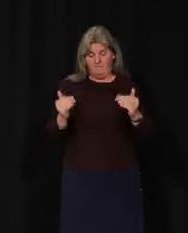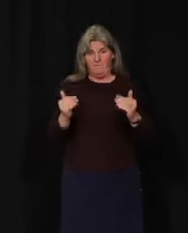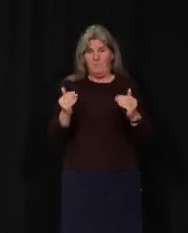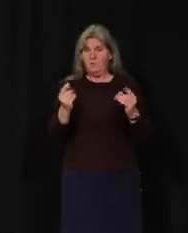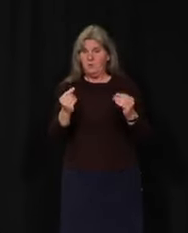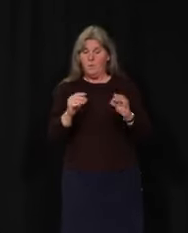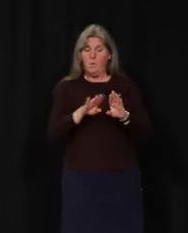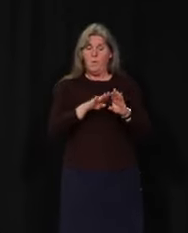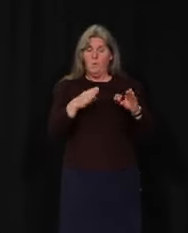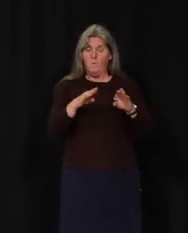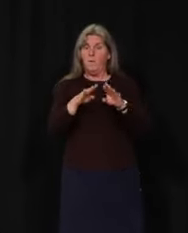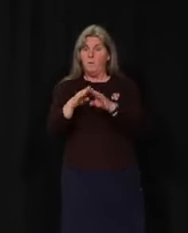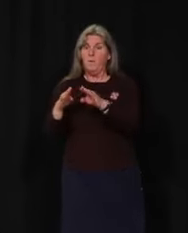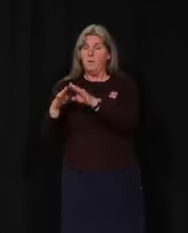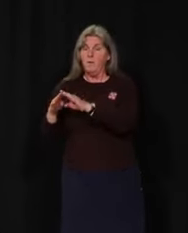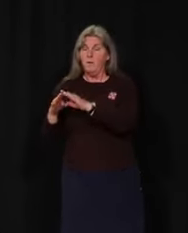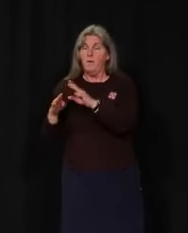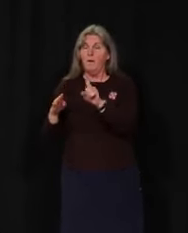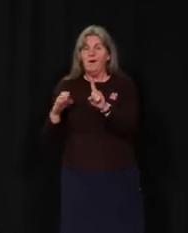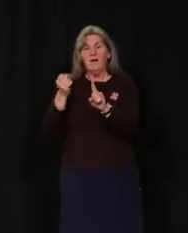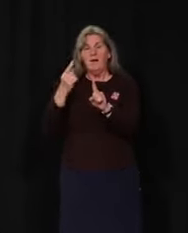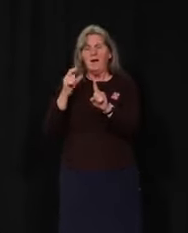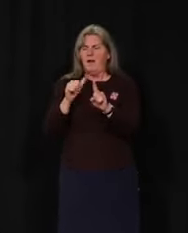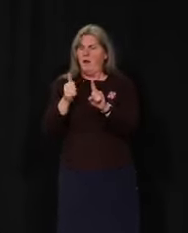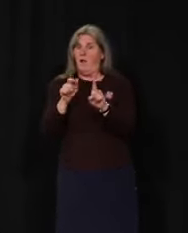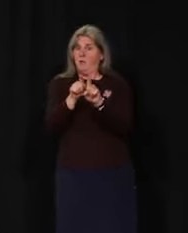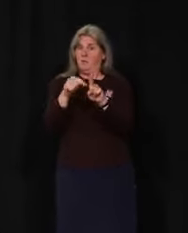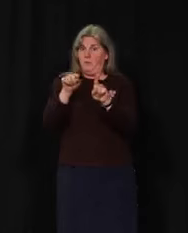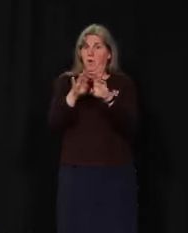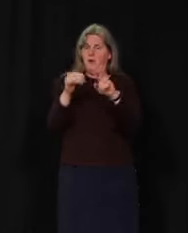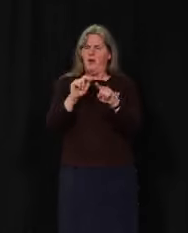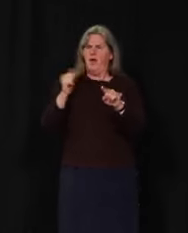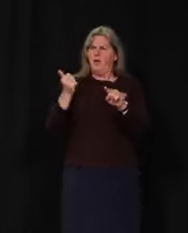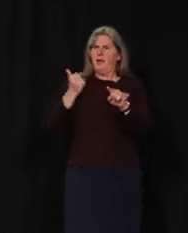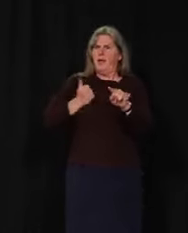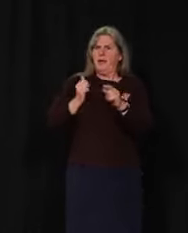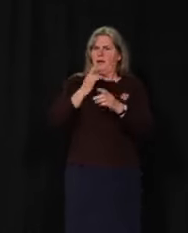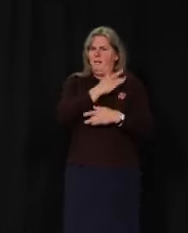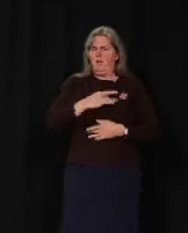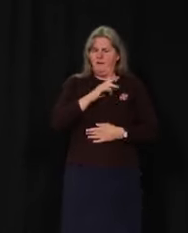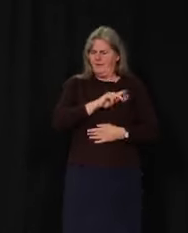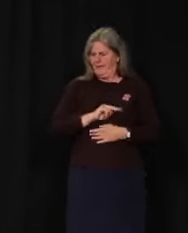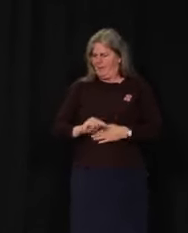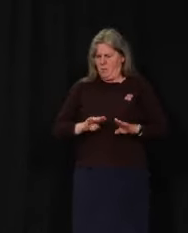restrictions here at home, with other Canadian provinces, we will be carefully